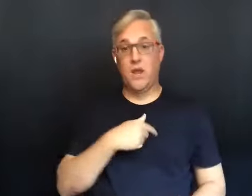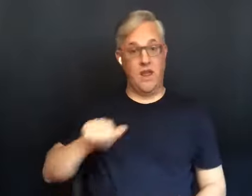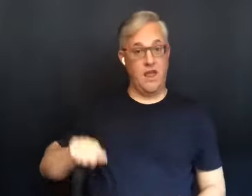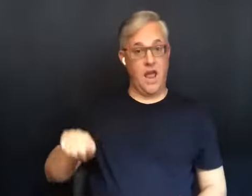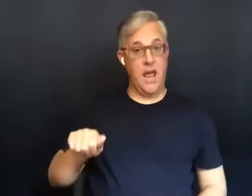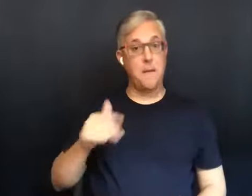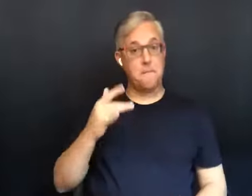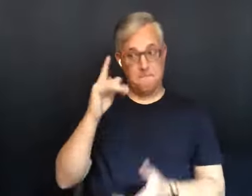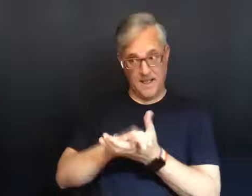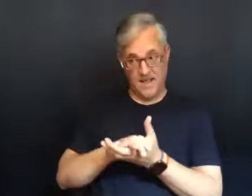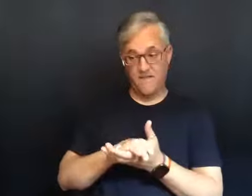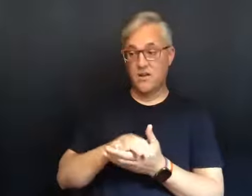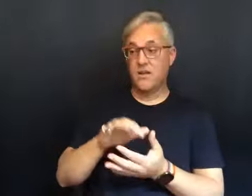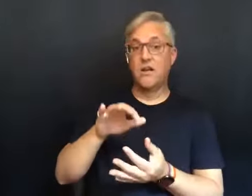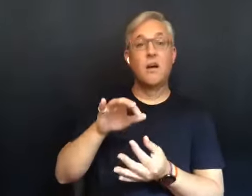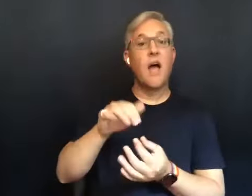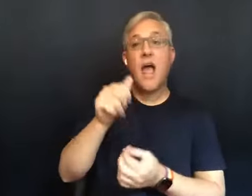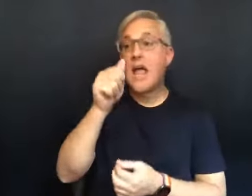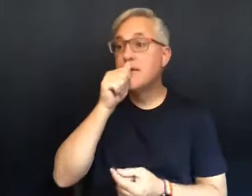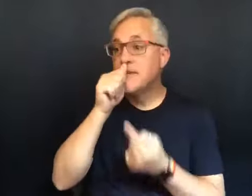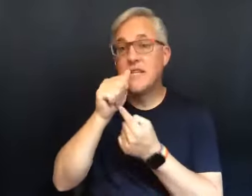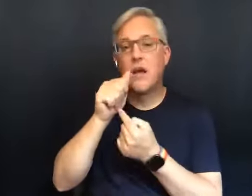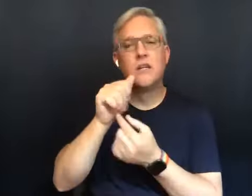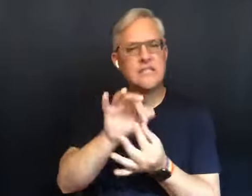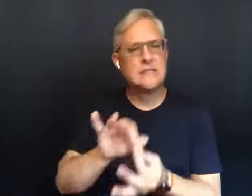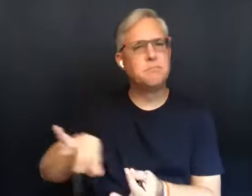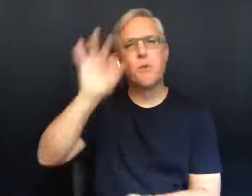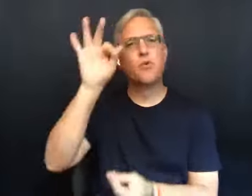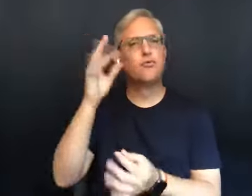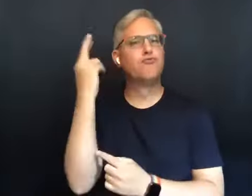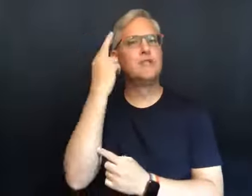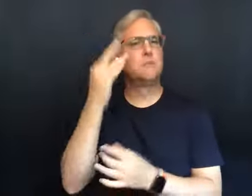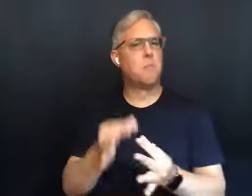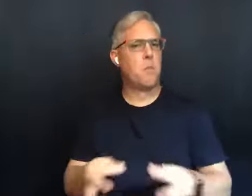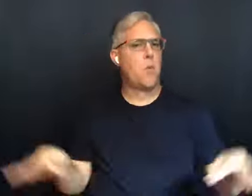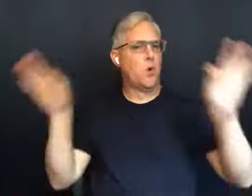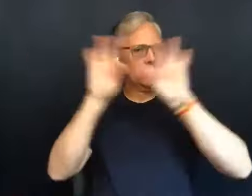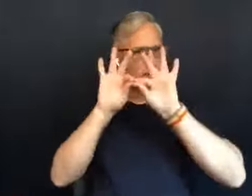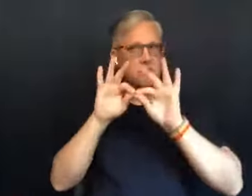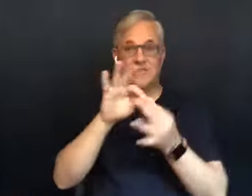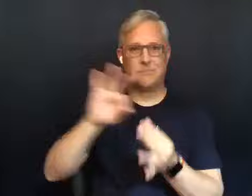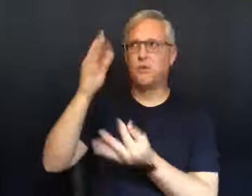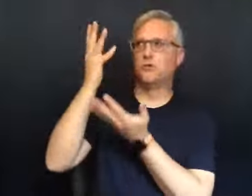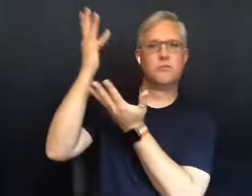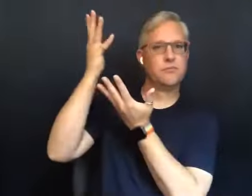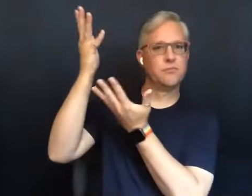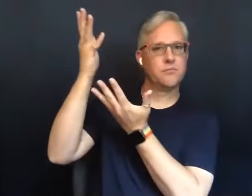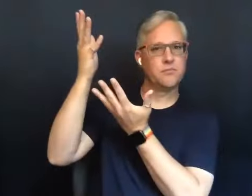believe that the principle of anonymity has an immense spiritual significance. That's the